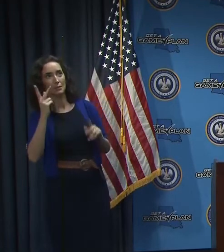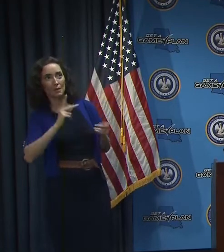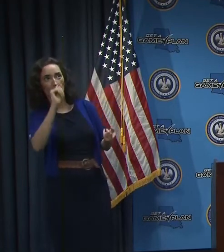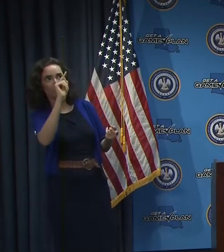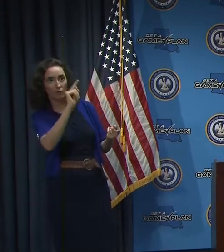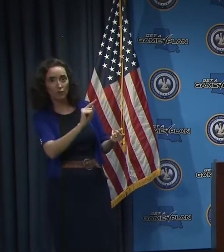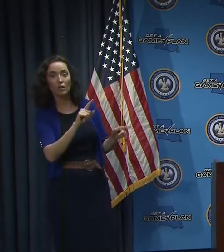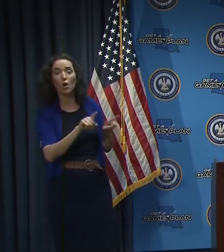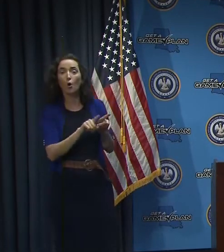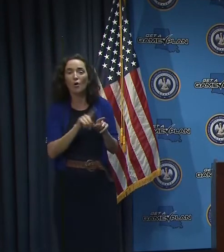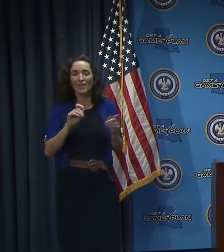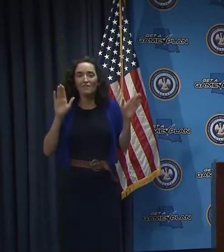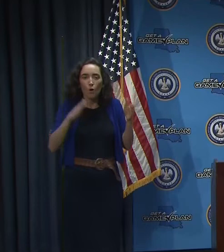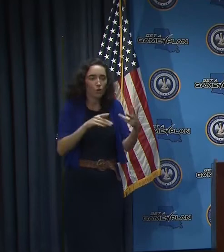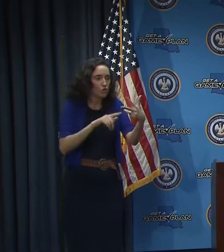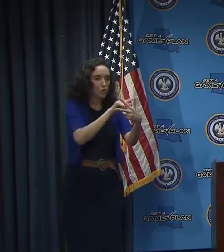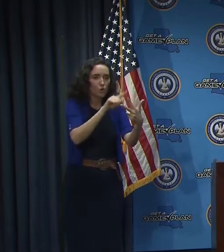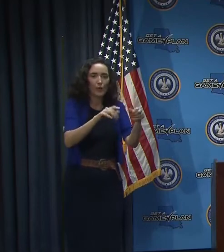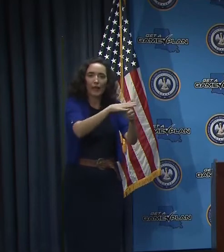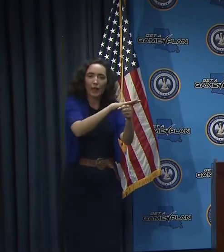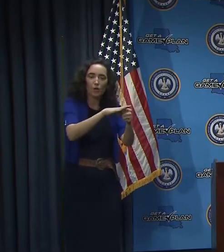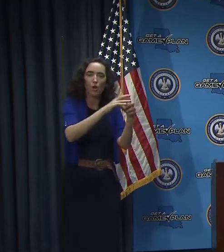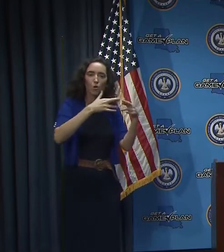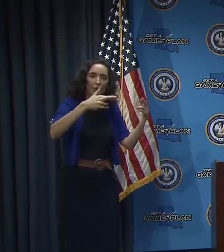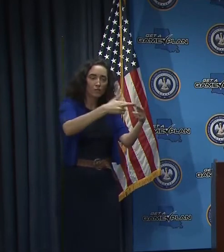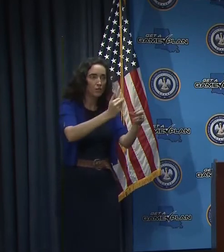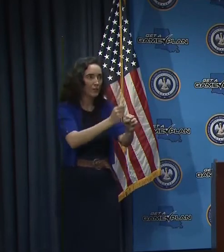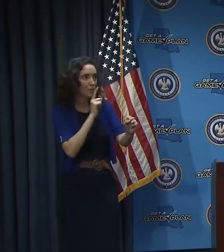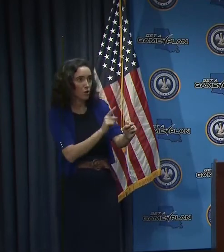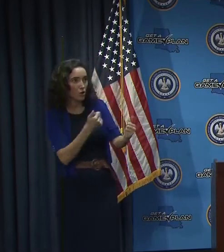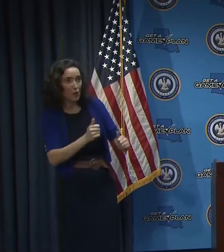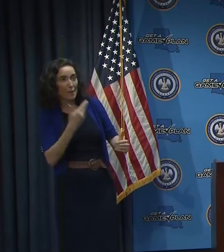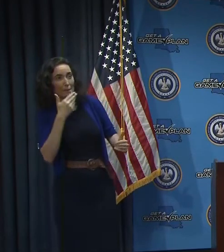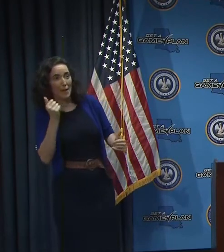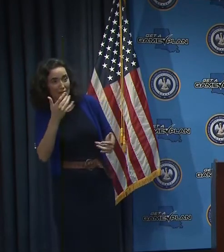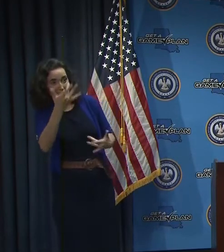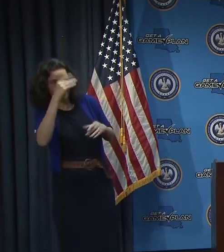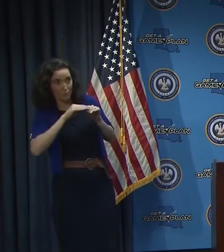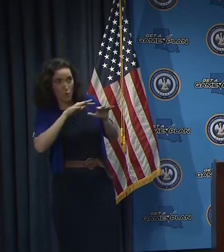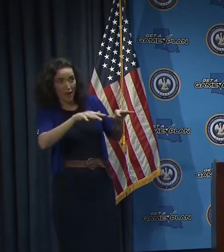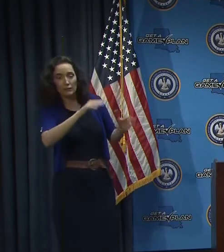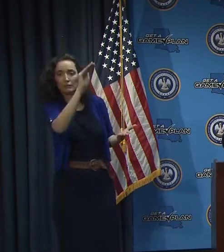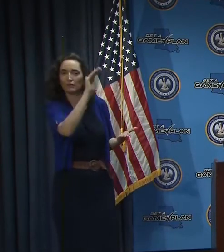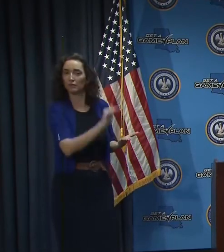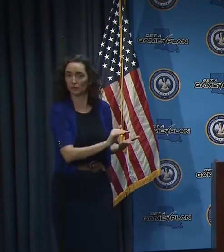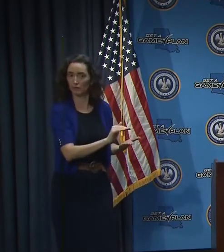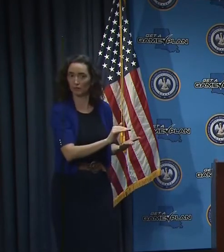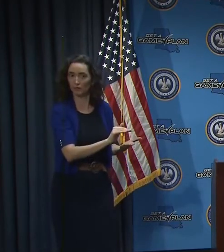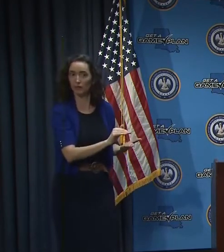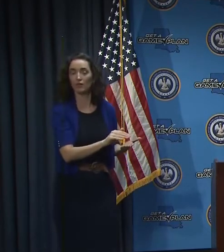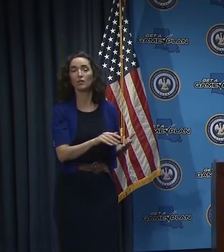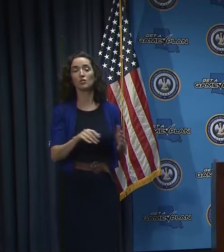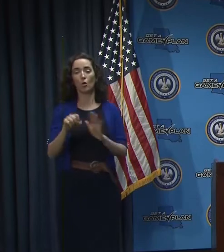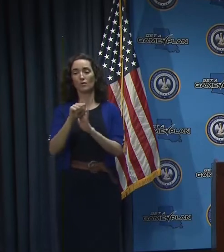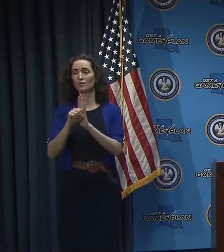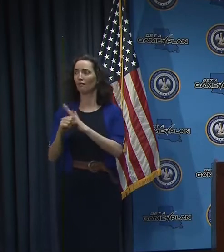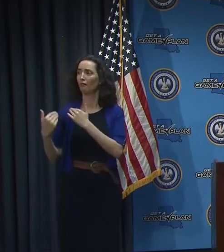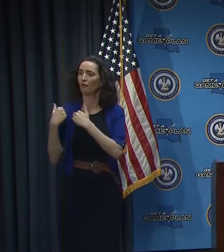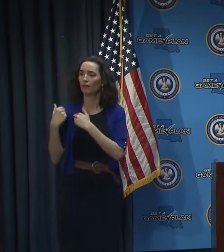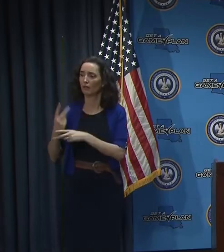regions specifically to make sure that we're doing what we can to stop the spread of COVID-19. Reduce the burden in the state so that it